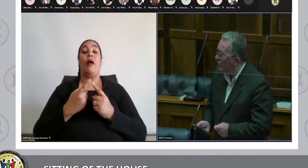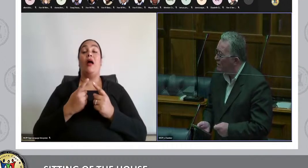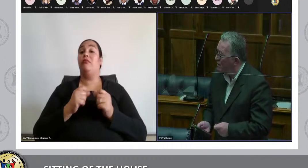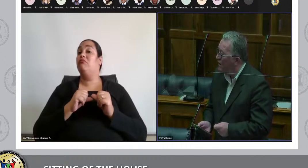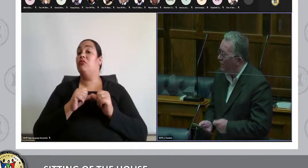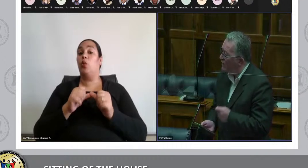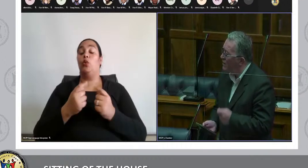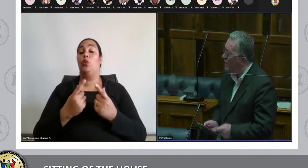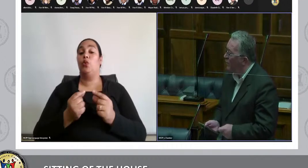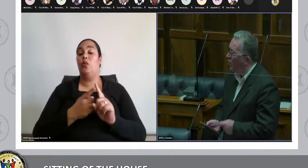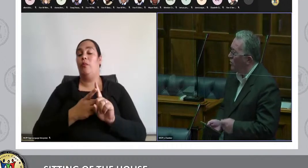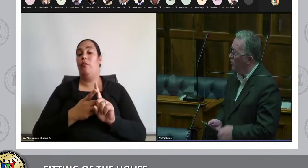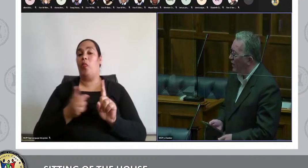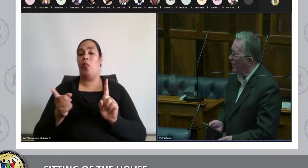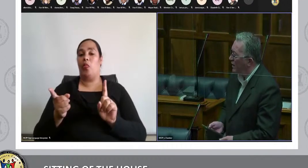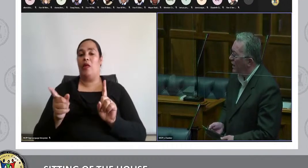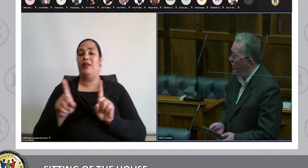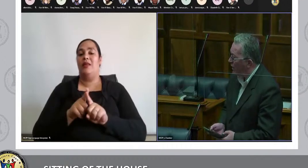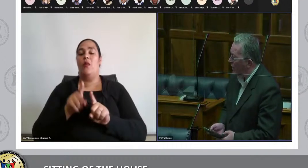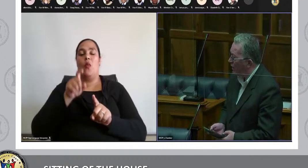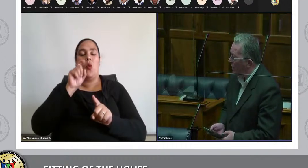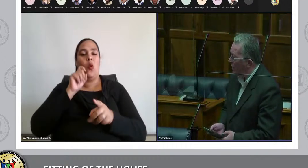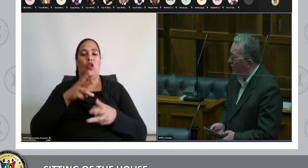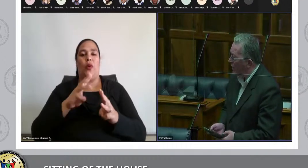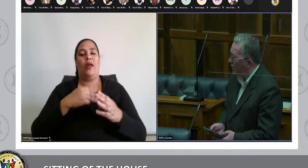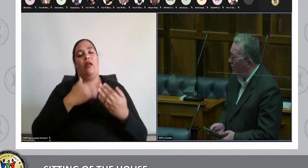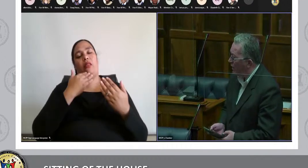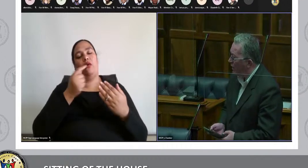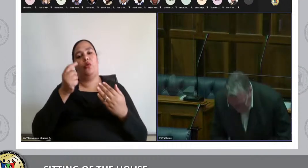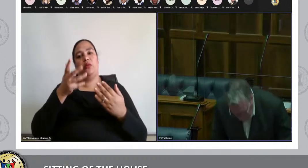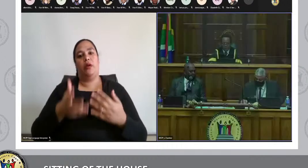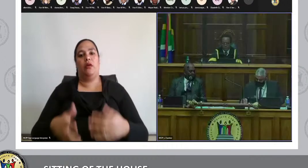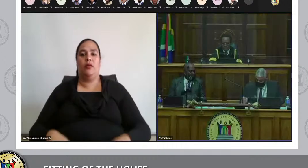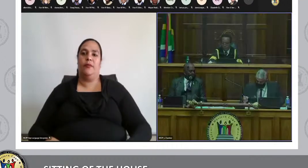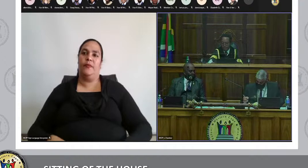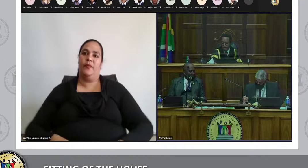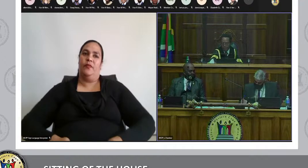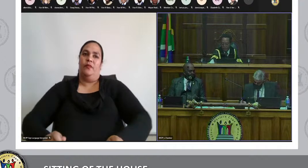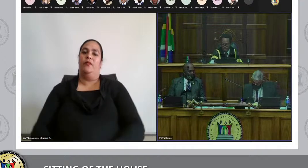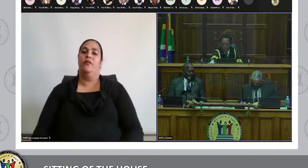to do things in the same old way. I thank you, Speaker.